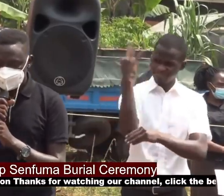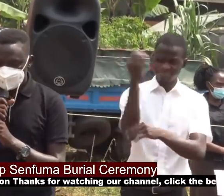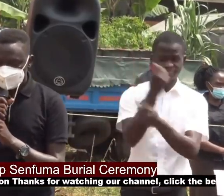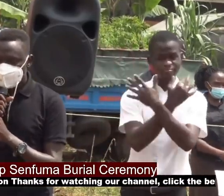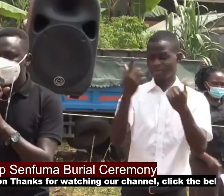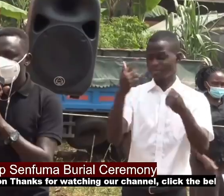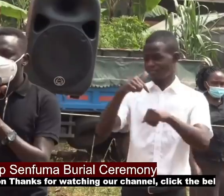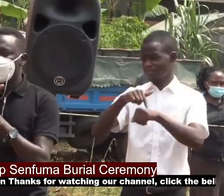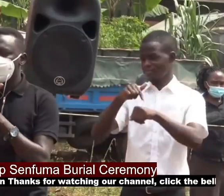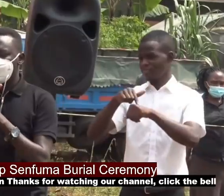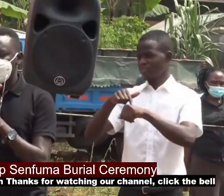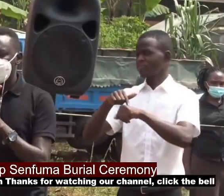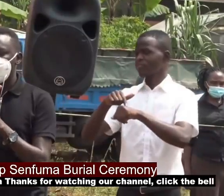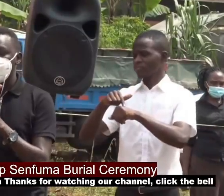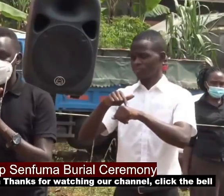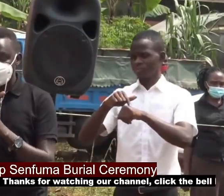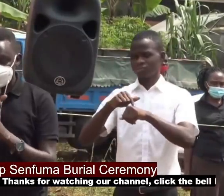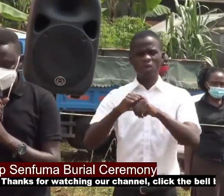to me.